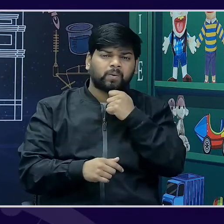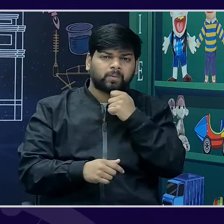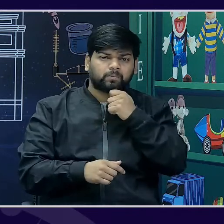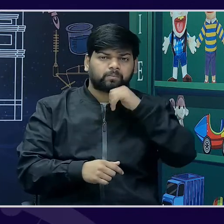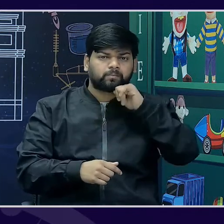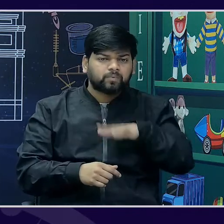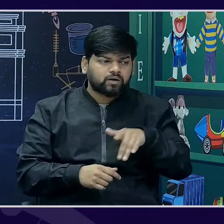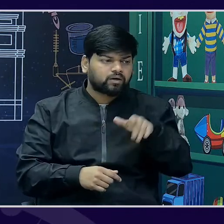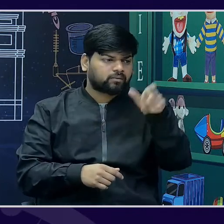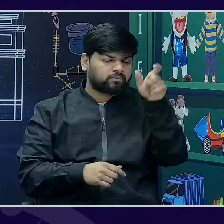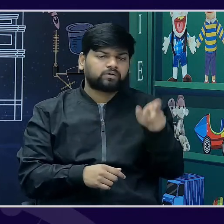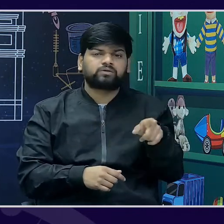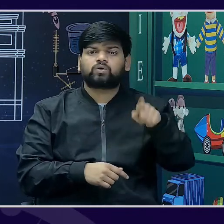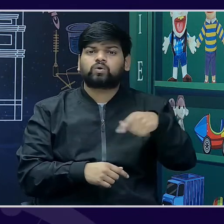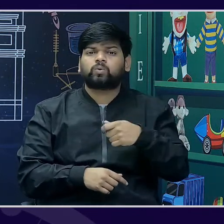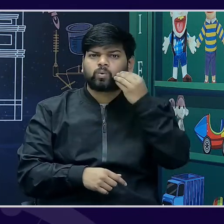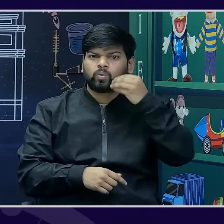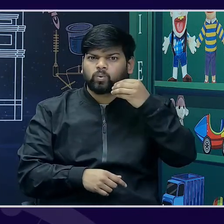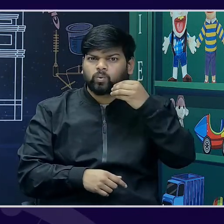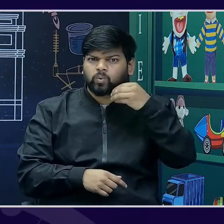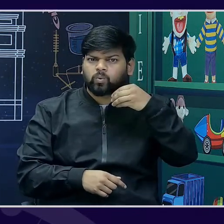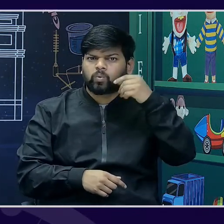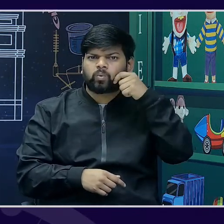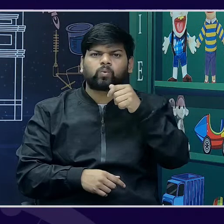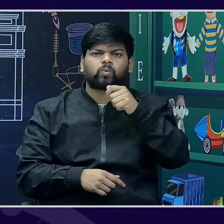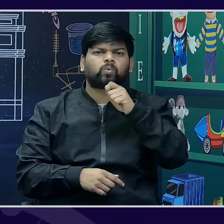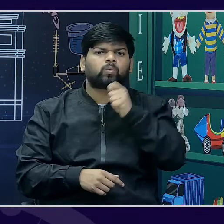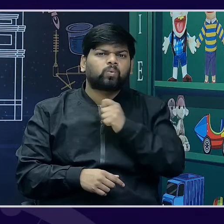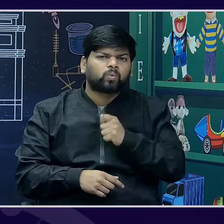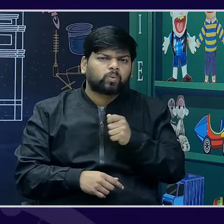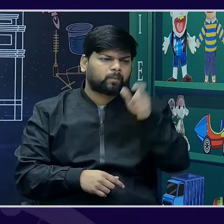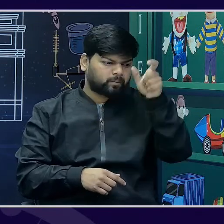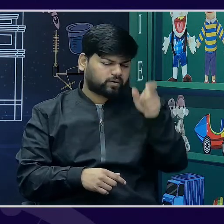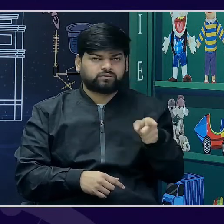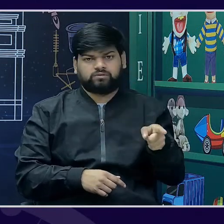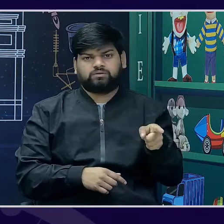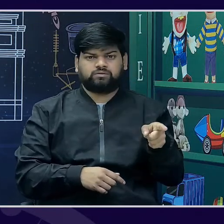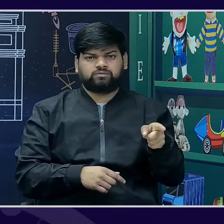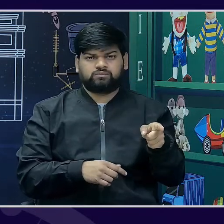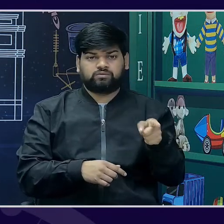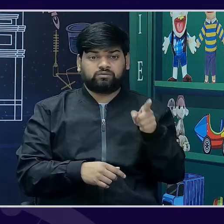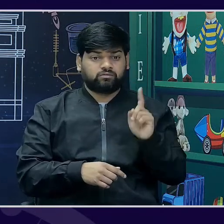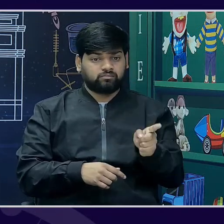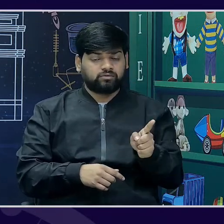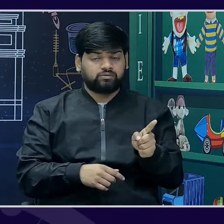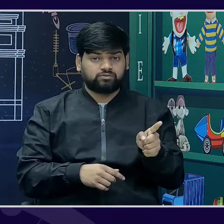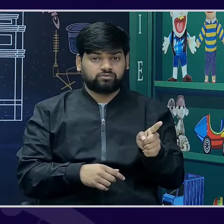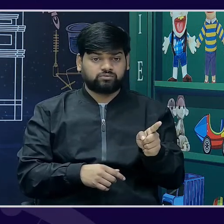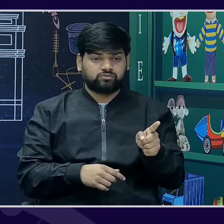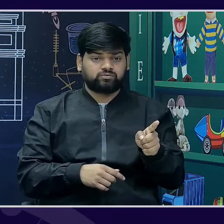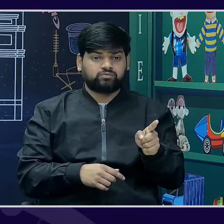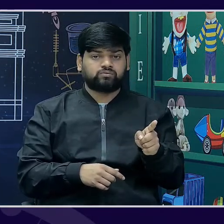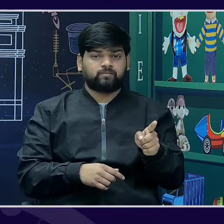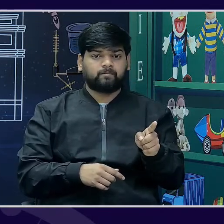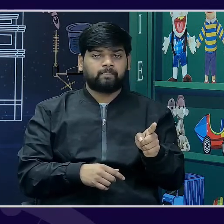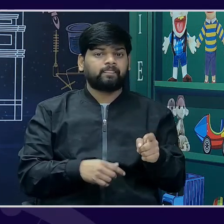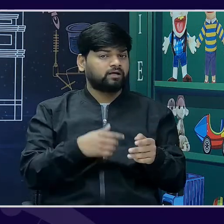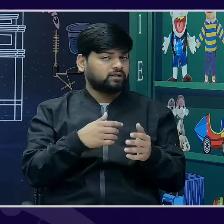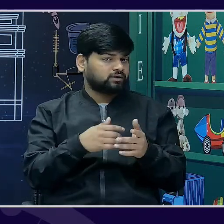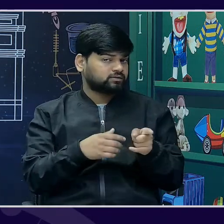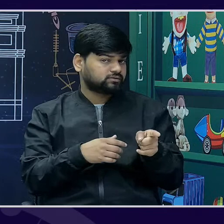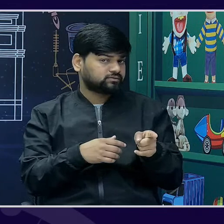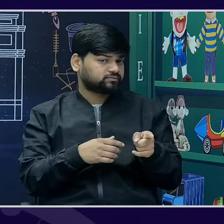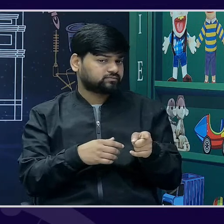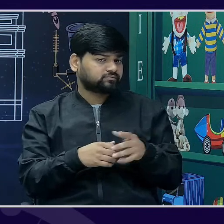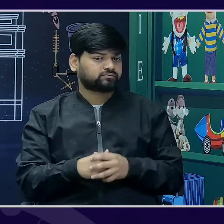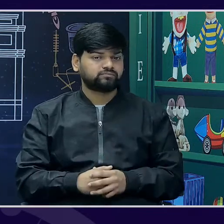cochlear implant, the technology is developing. Definitely hearing aids have also come to a very good level. Implant has really turned the tables. But